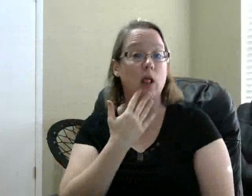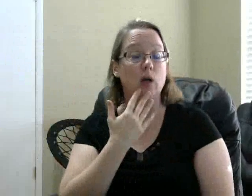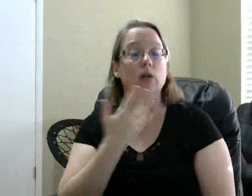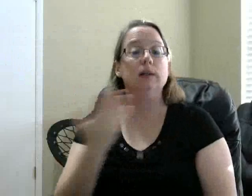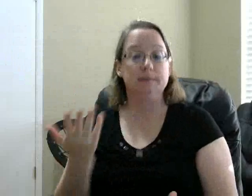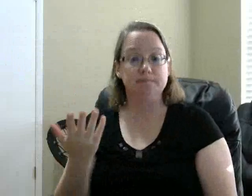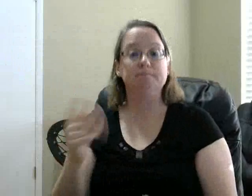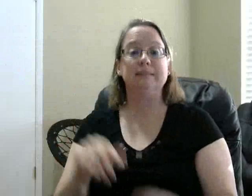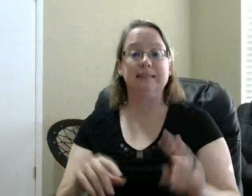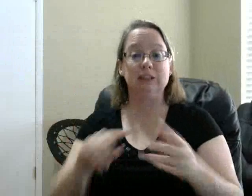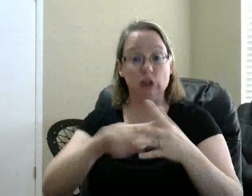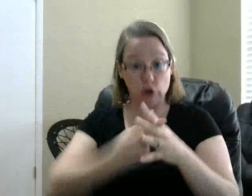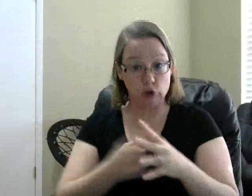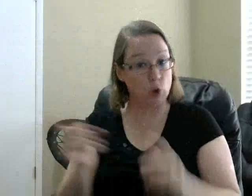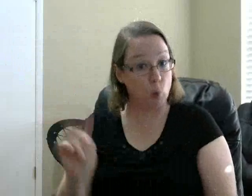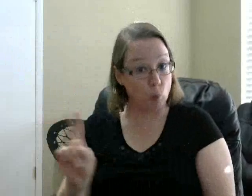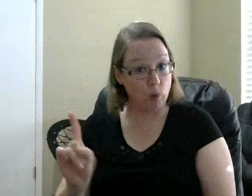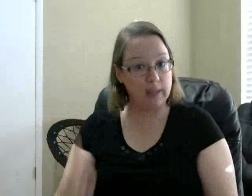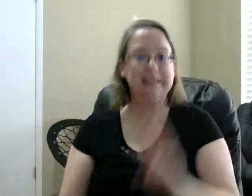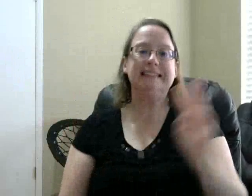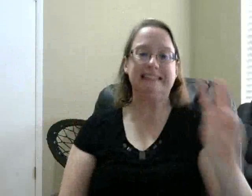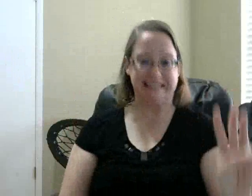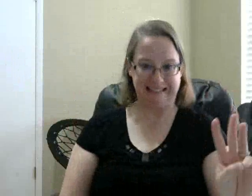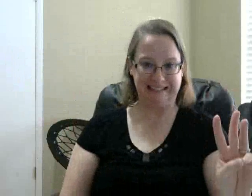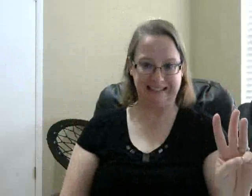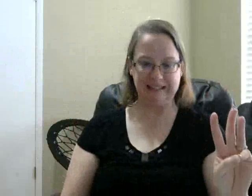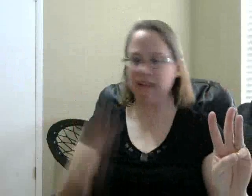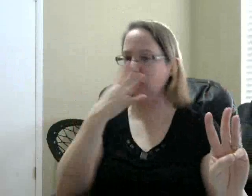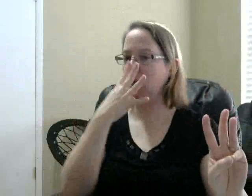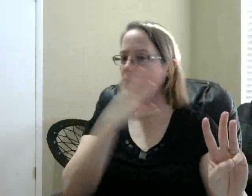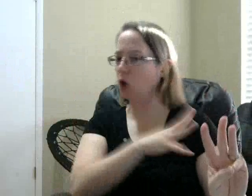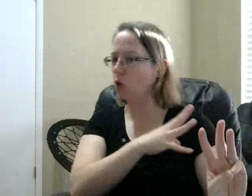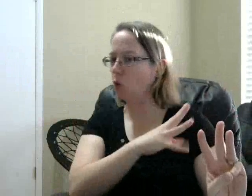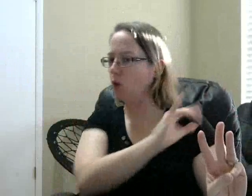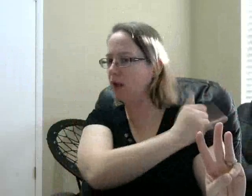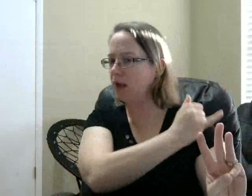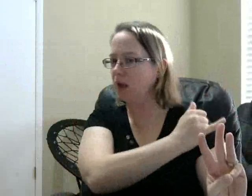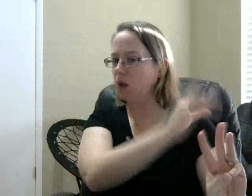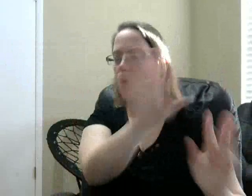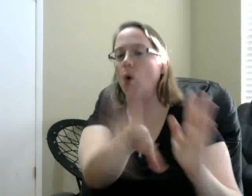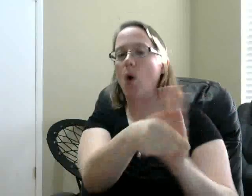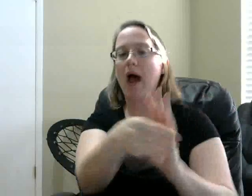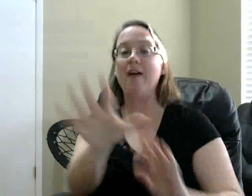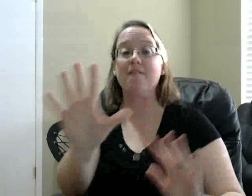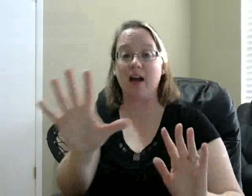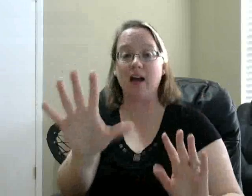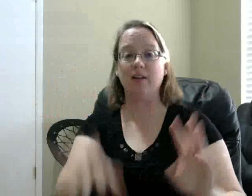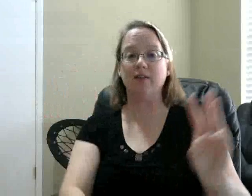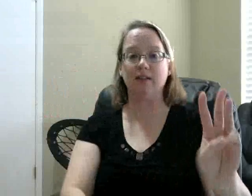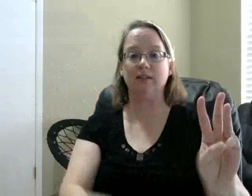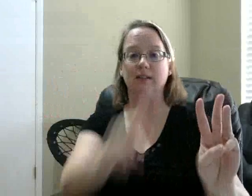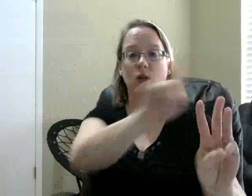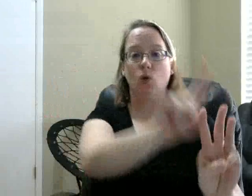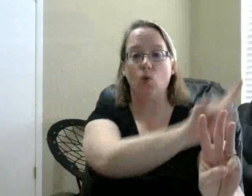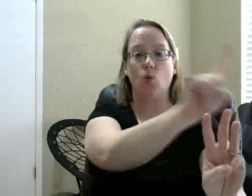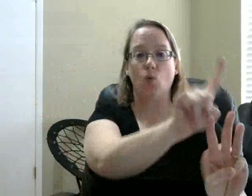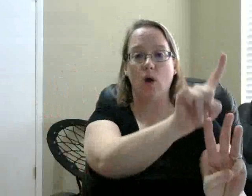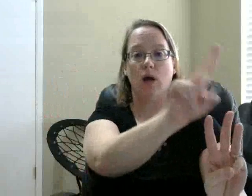start at 6, right? Ignore the yellow for now and add 5 to it. 1, 2,